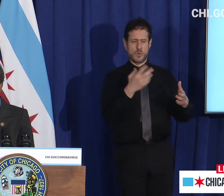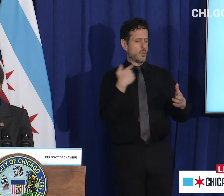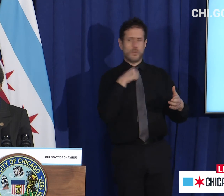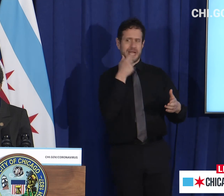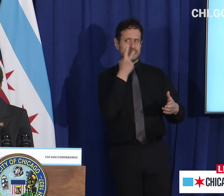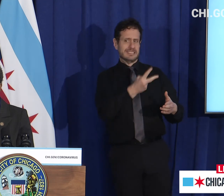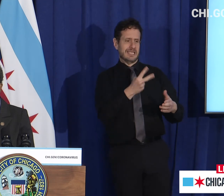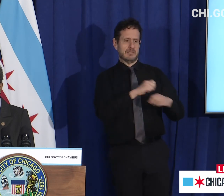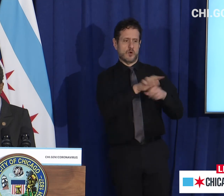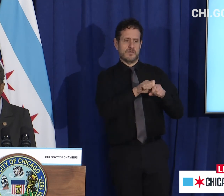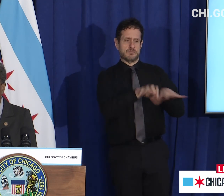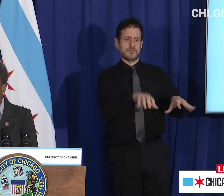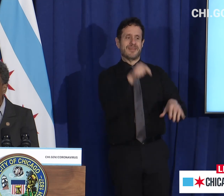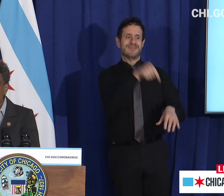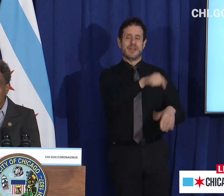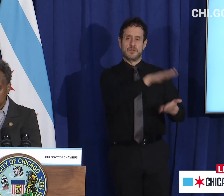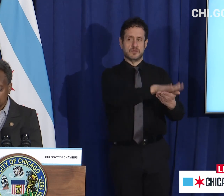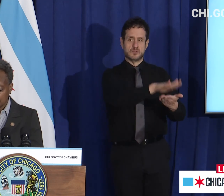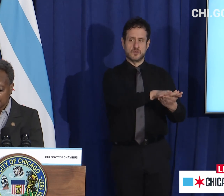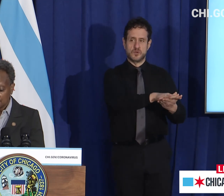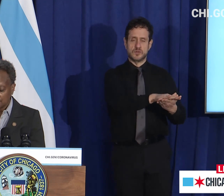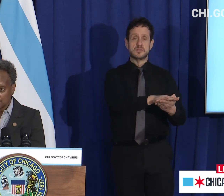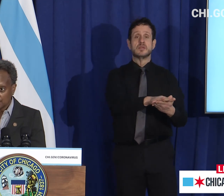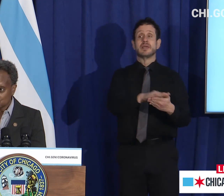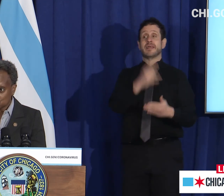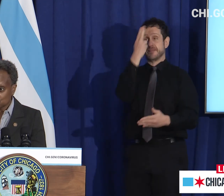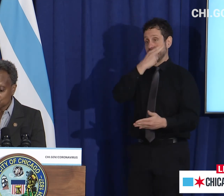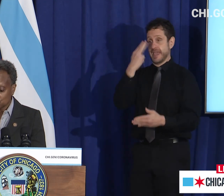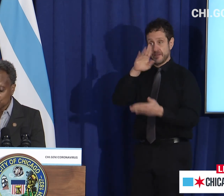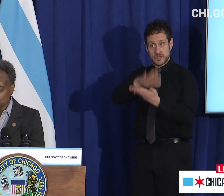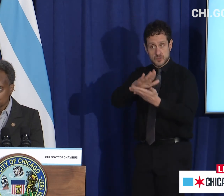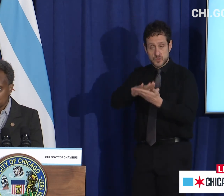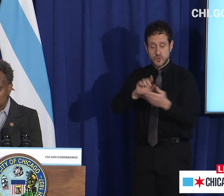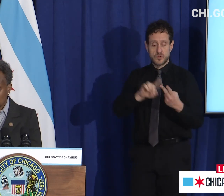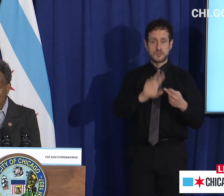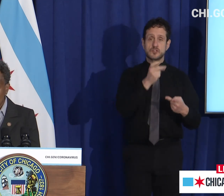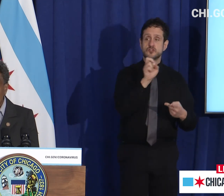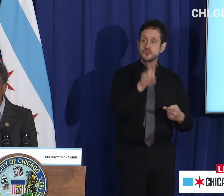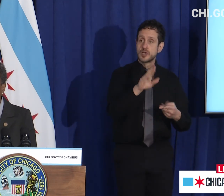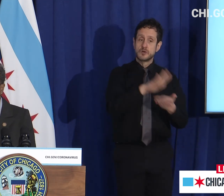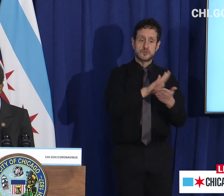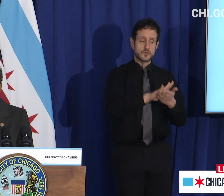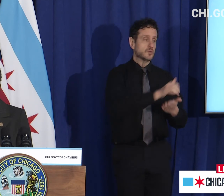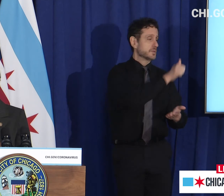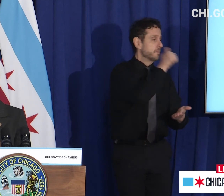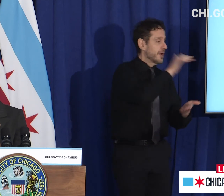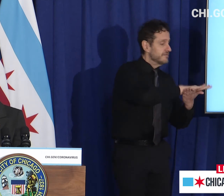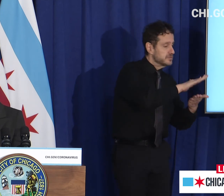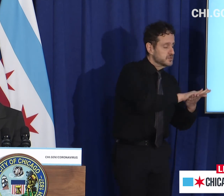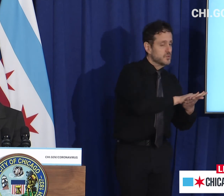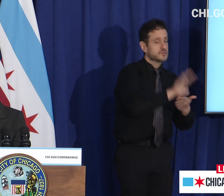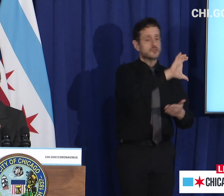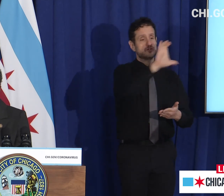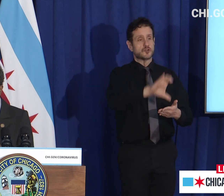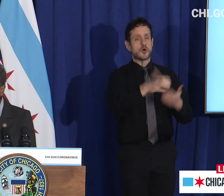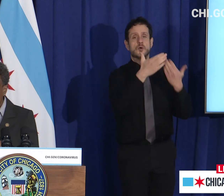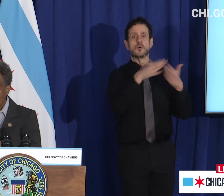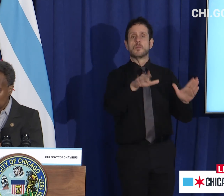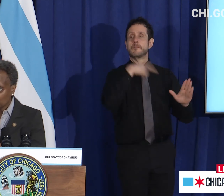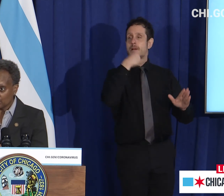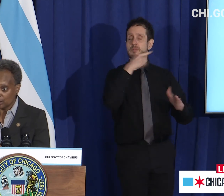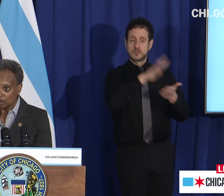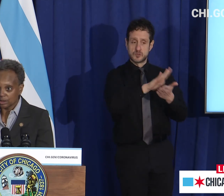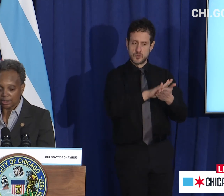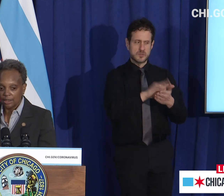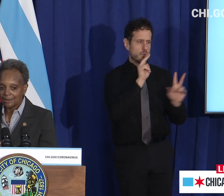source of spread. Archdiocese, charter schools, other private schools, we look at their experience